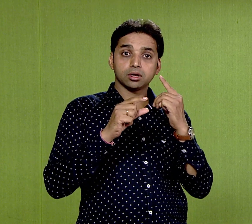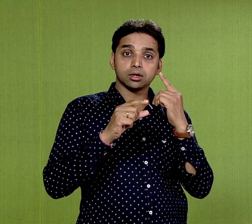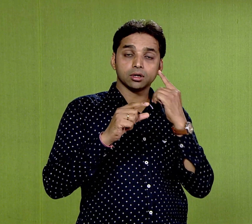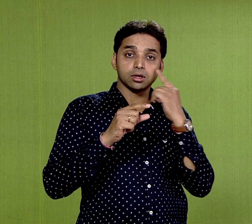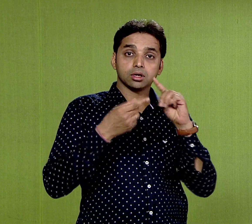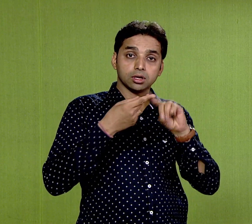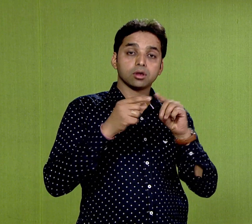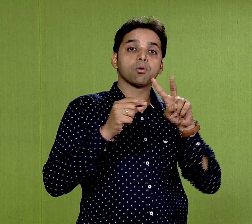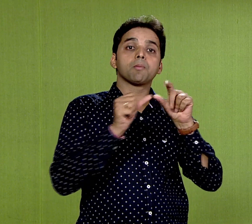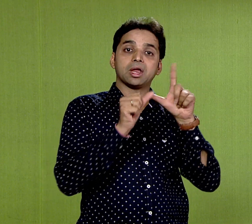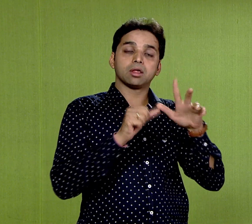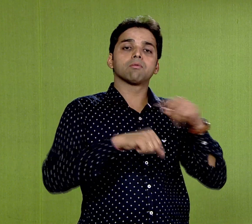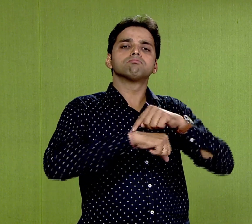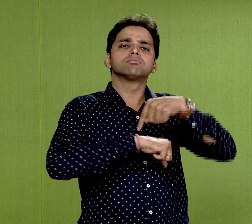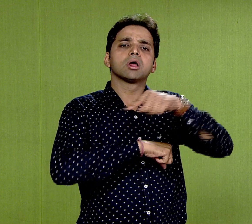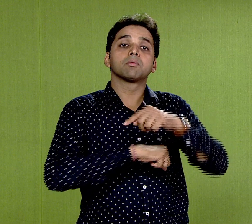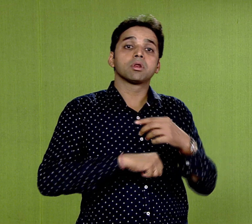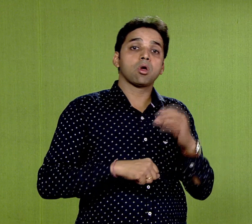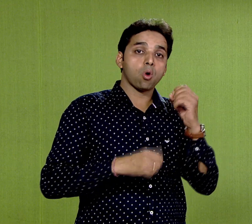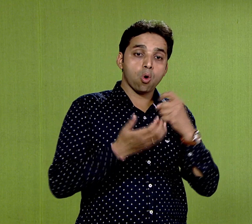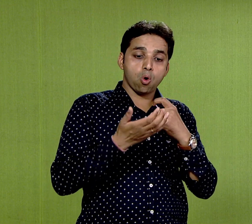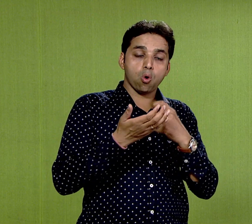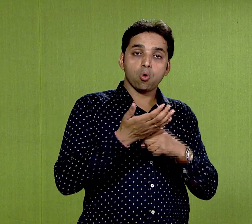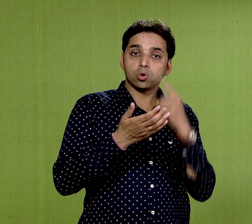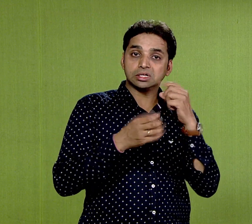there were regional paintings from different states,